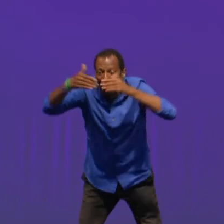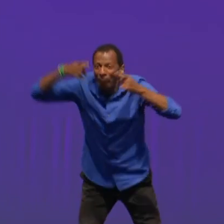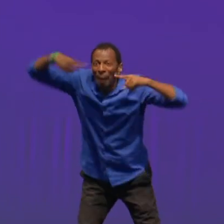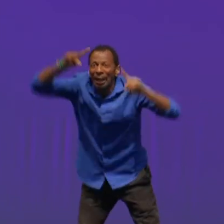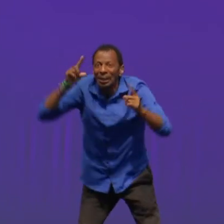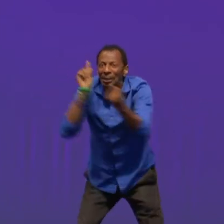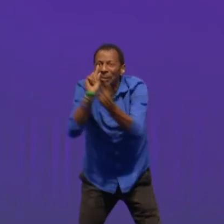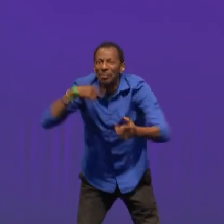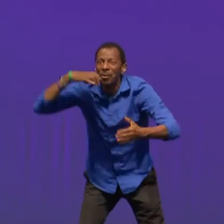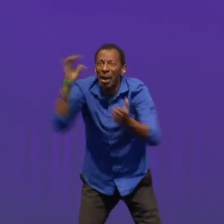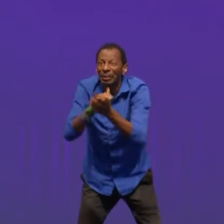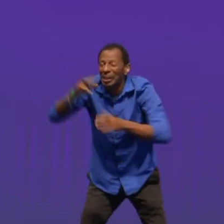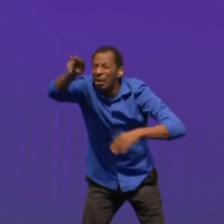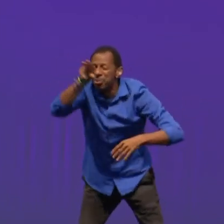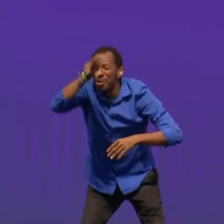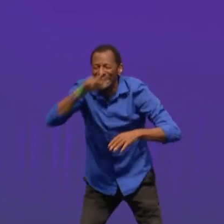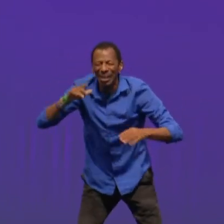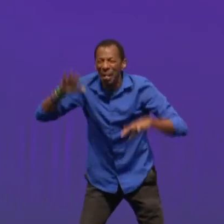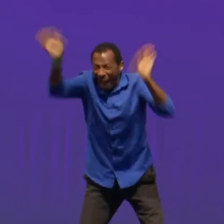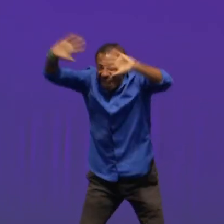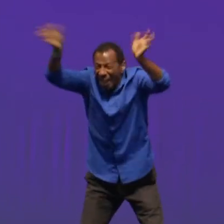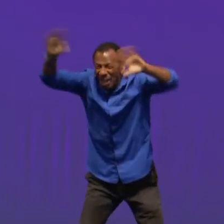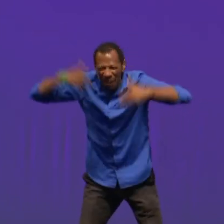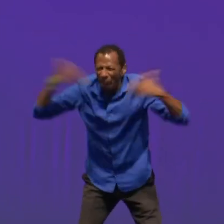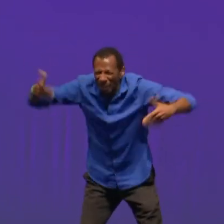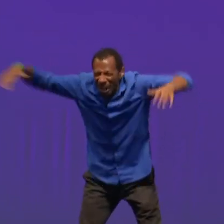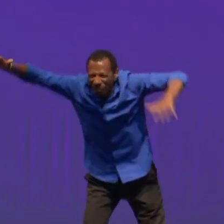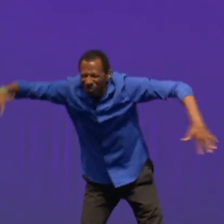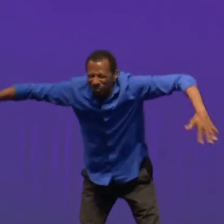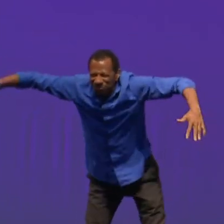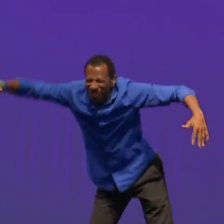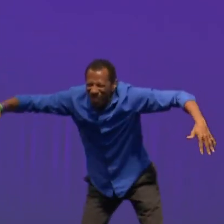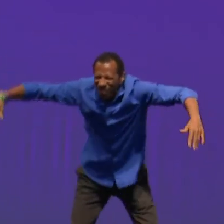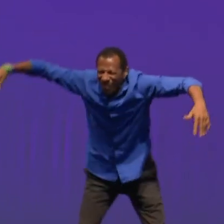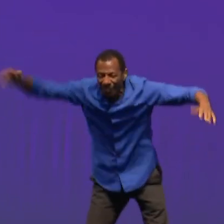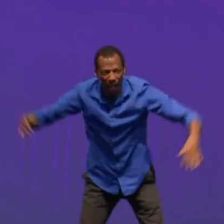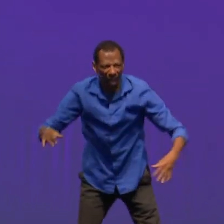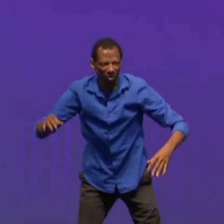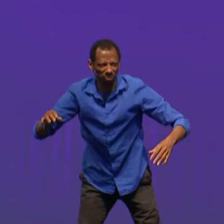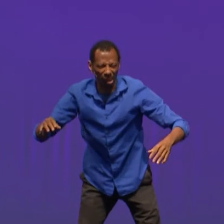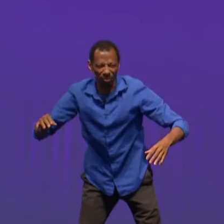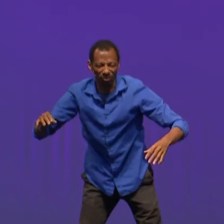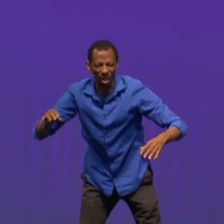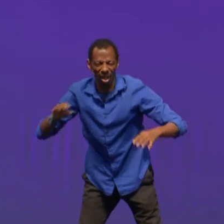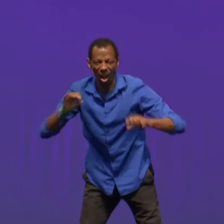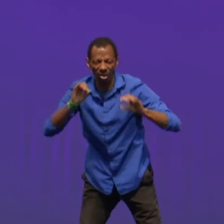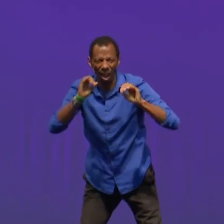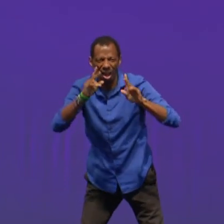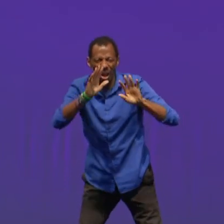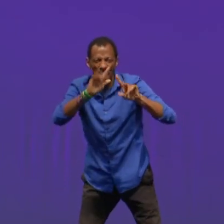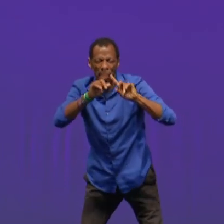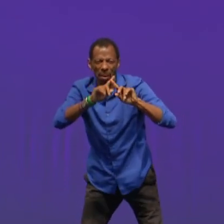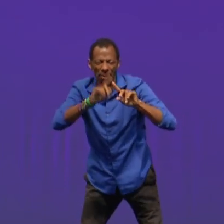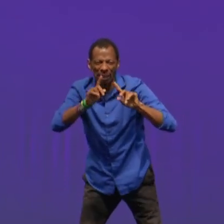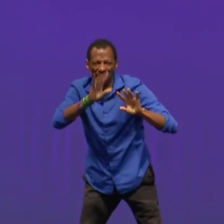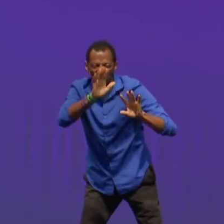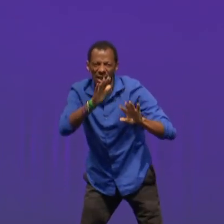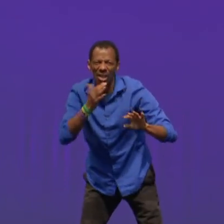drowning. So I finally get to where my wife is. I'm like, hey, honey, I'm here. Floating in my big inner tubes. And she's like, okay,